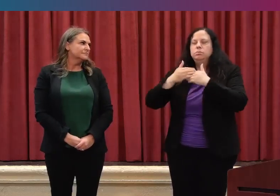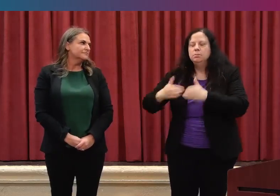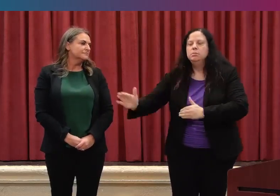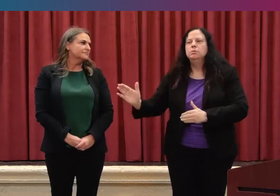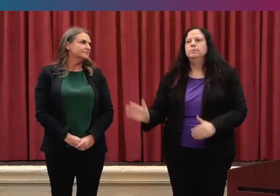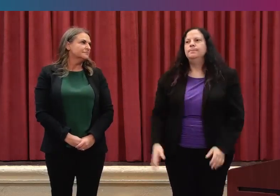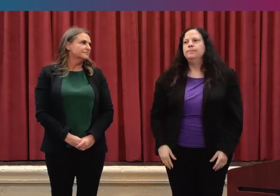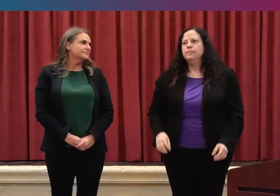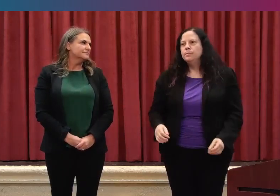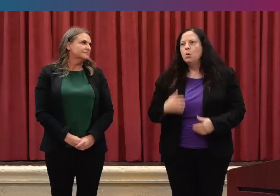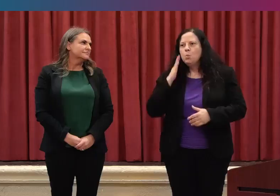appointment.